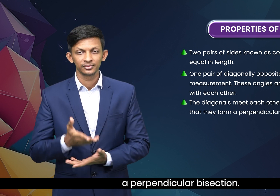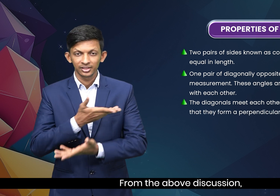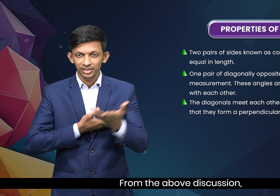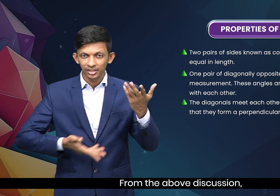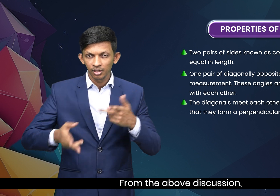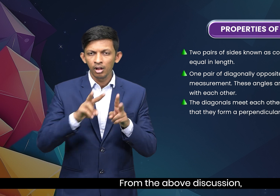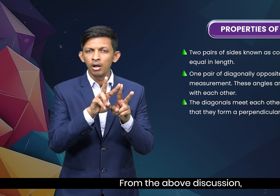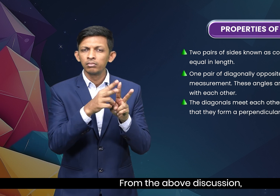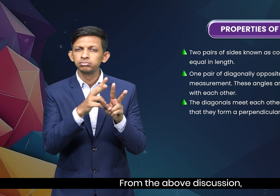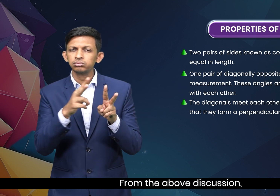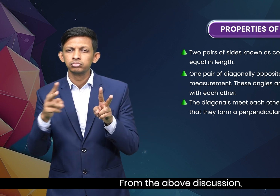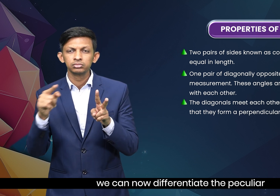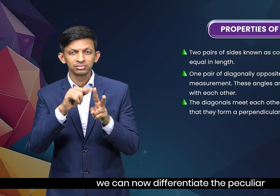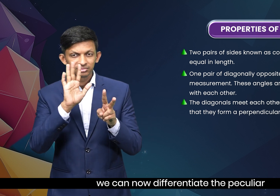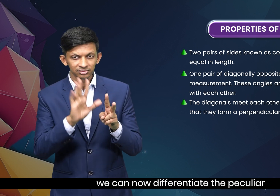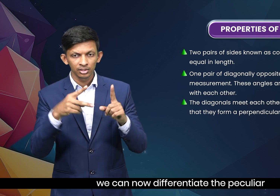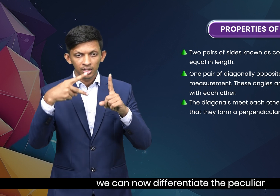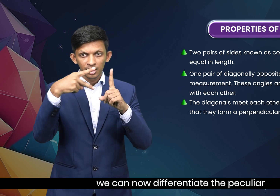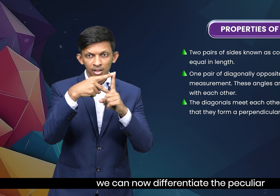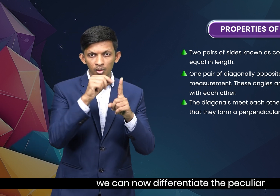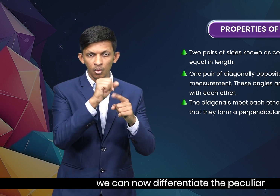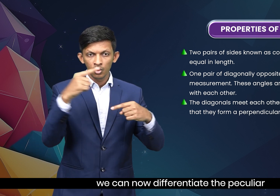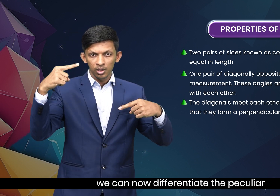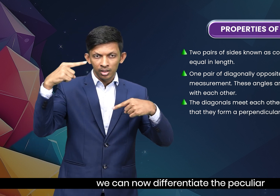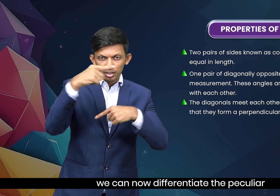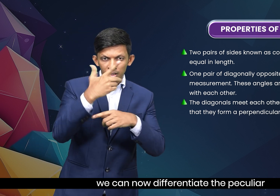From the above discussion, we can now differentiate the